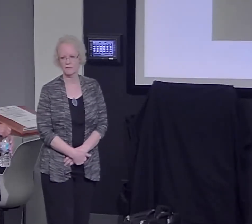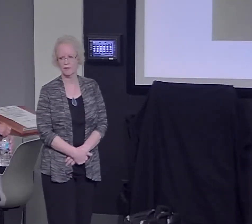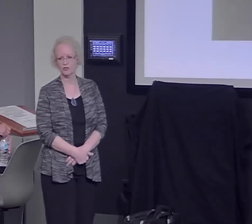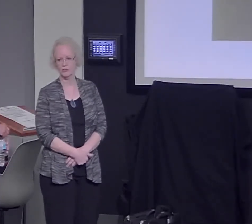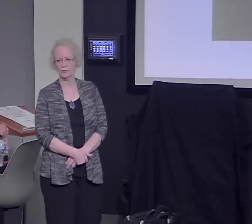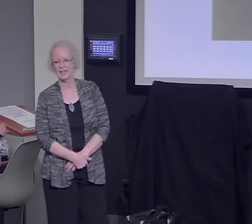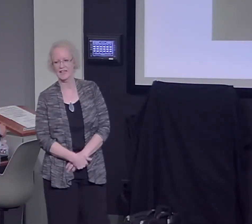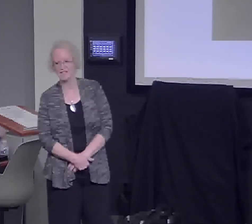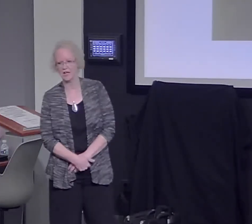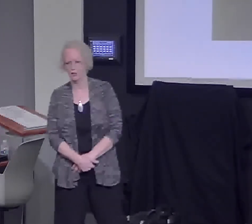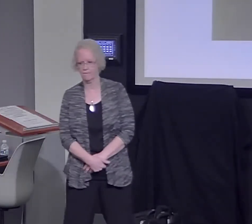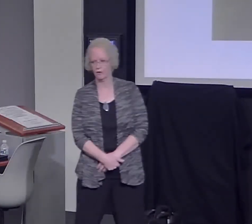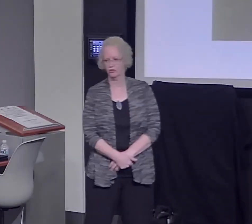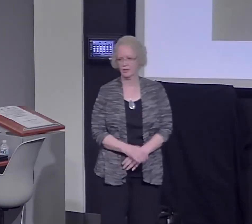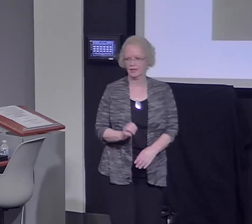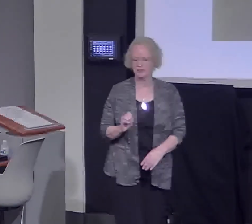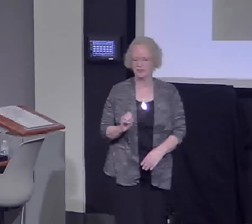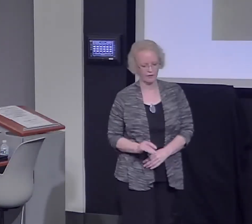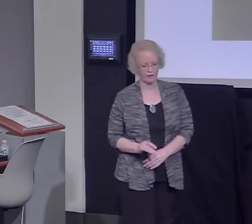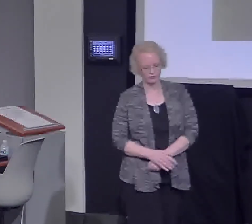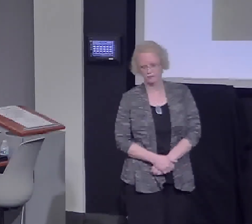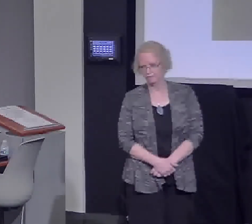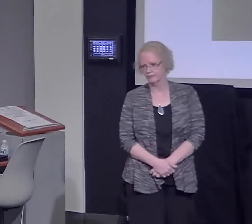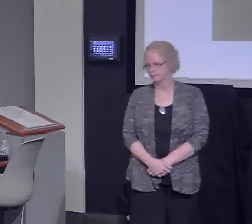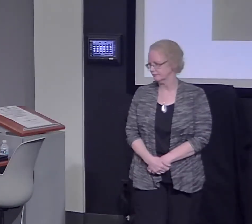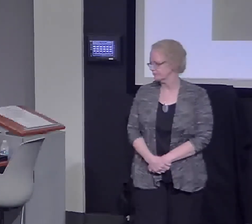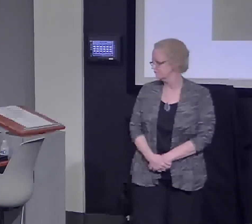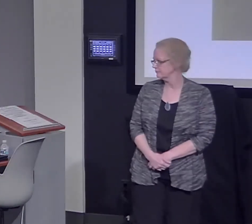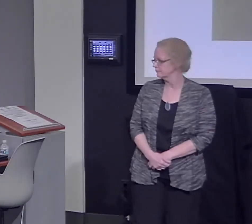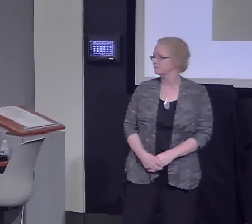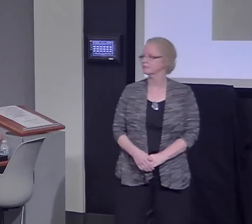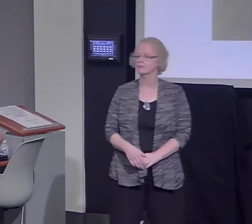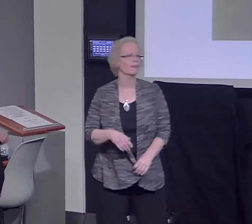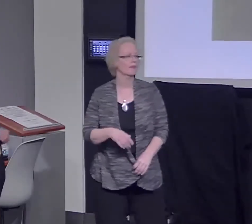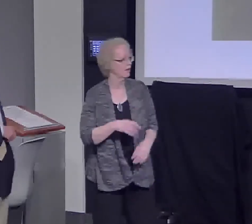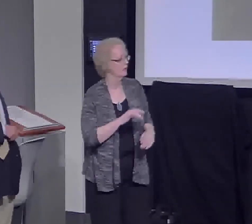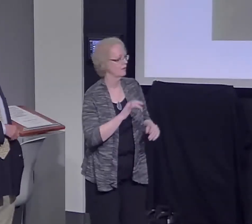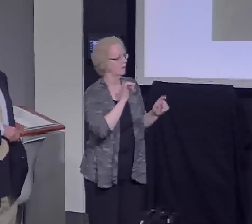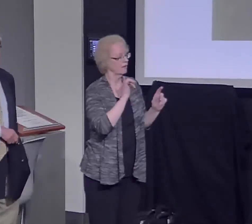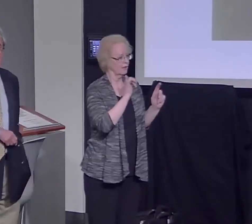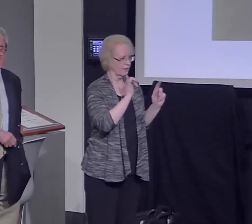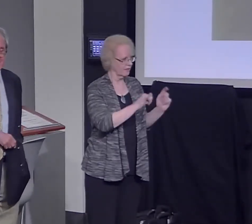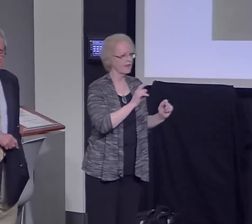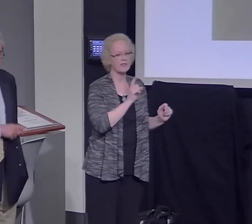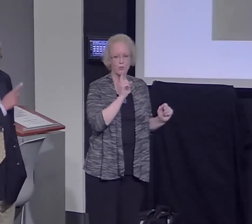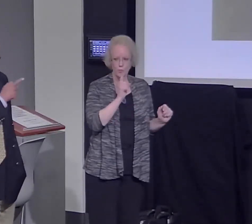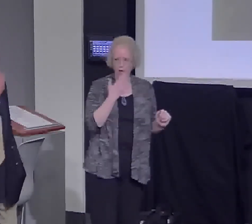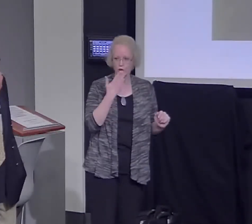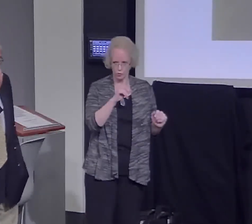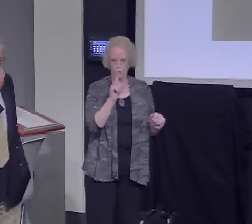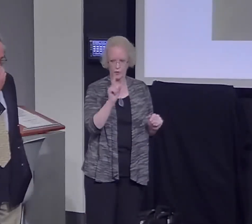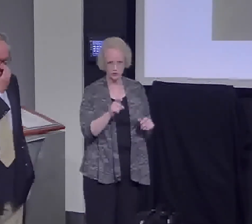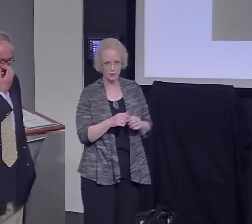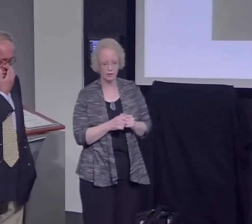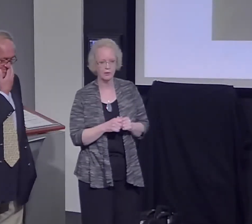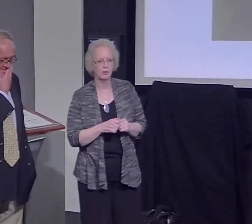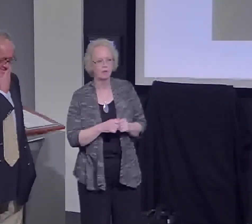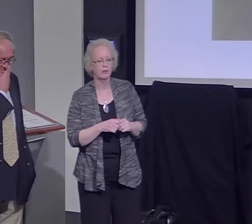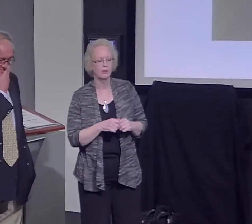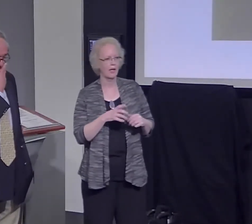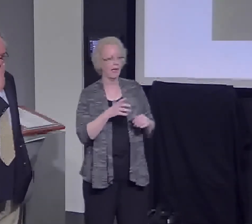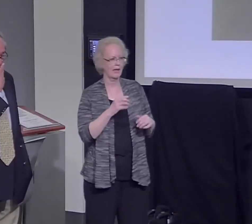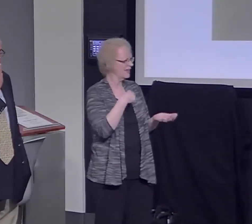demand? Yeah, no, I think that's executive function demand. That's a really good interpreter question, Brad. And we touched upon